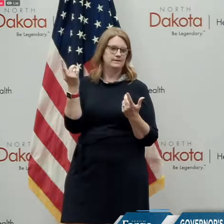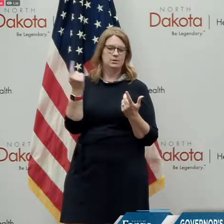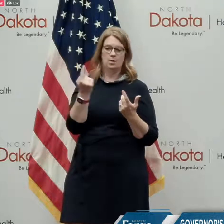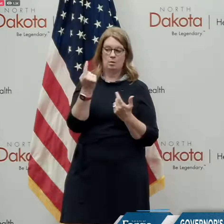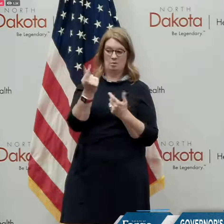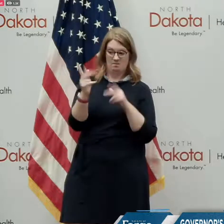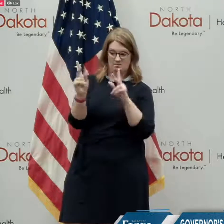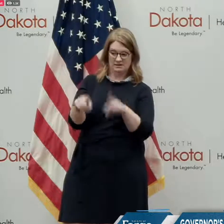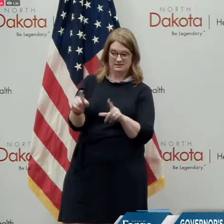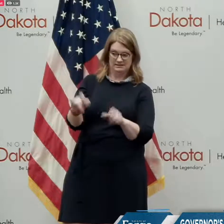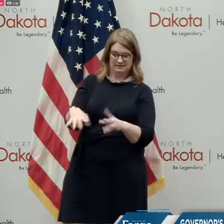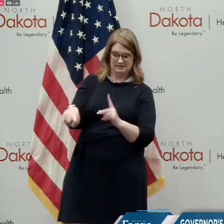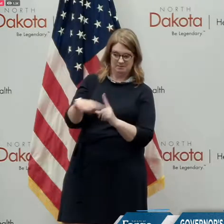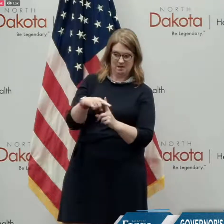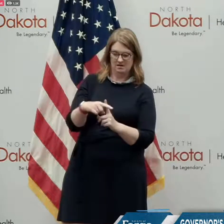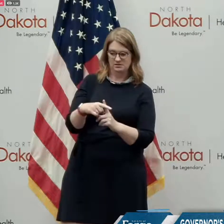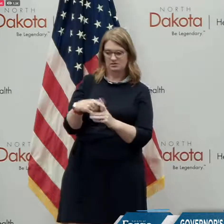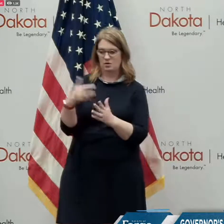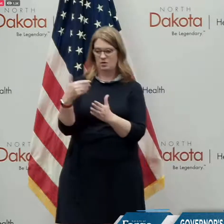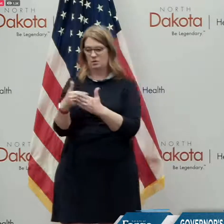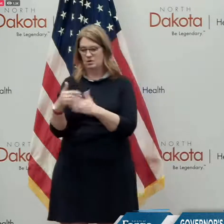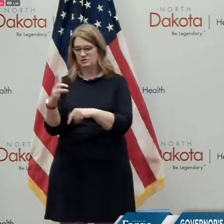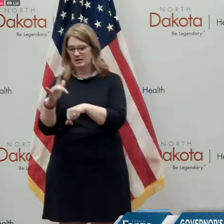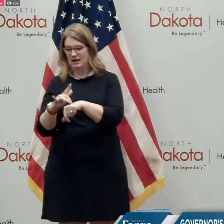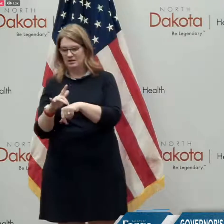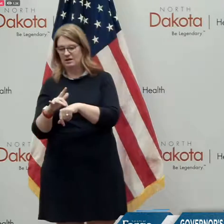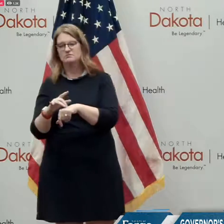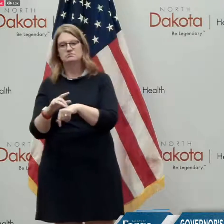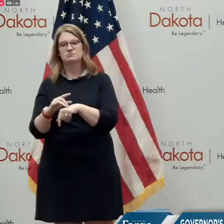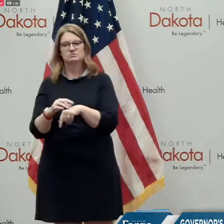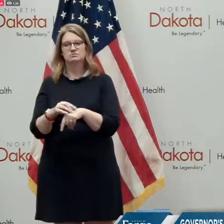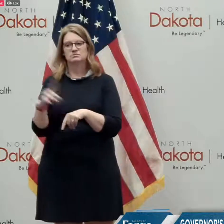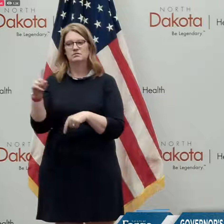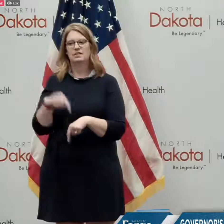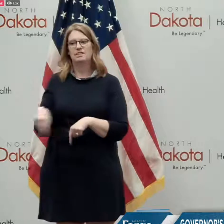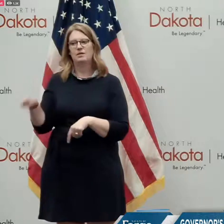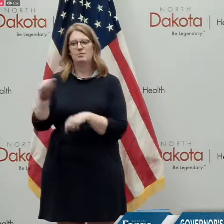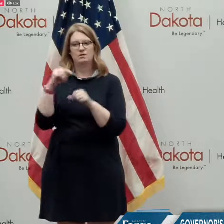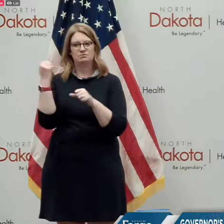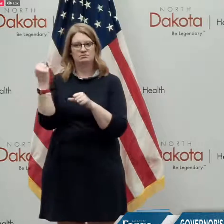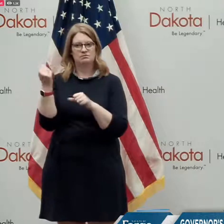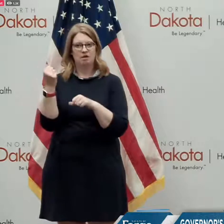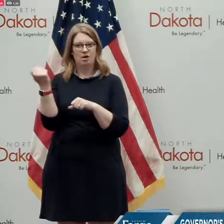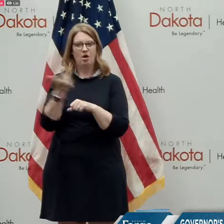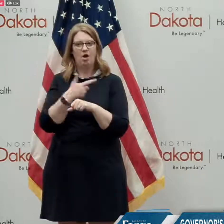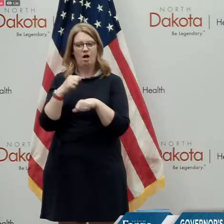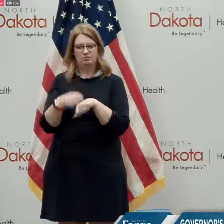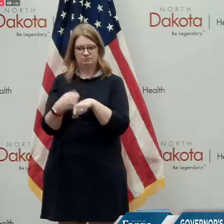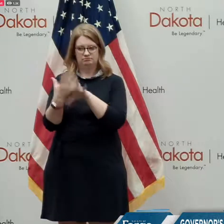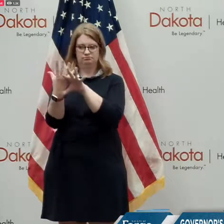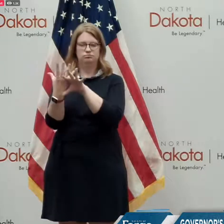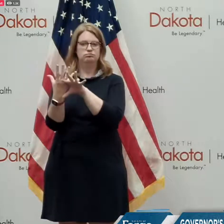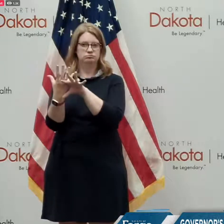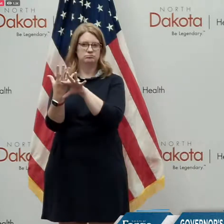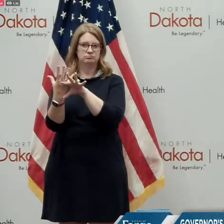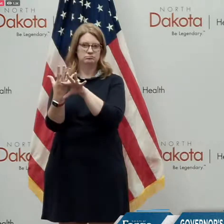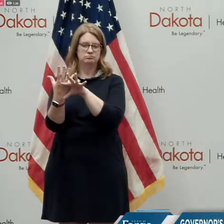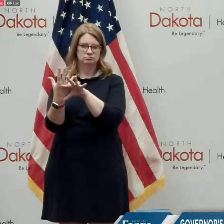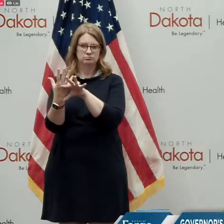tested positive or was a close contact and couldn't come to class, that they'd be able to attend class remotely. And this is, again, part of